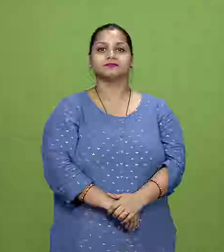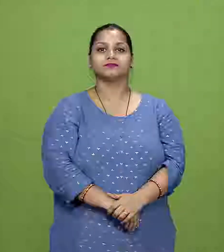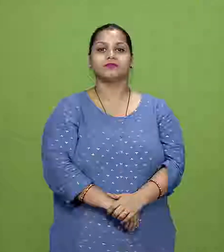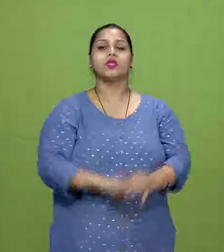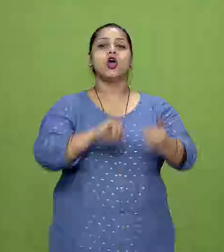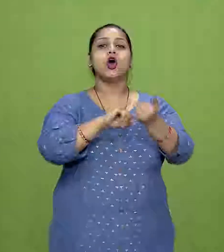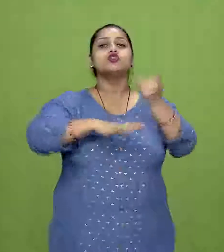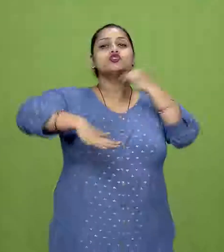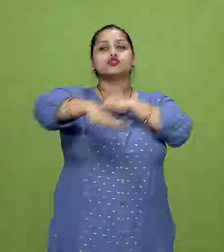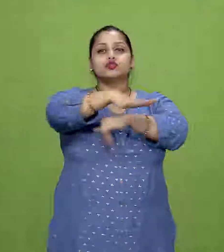social,